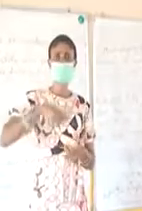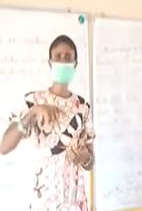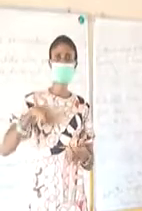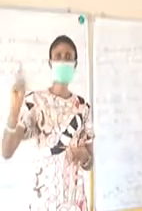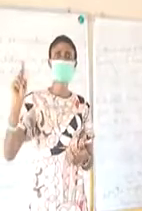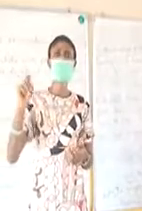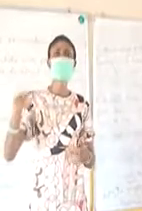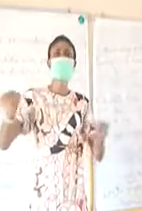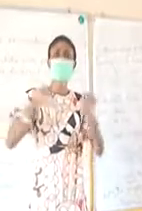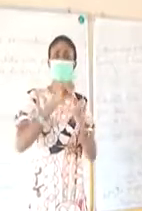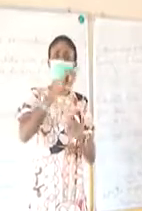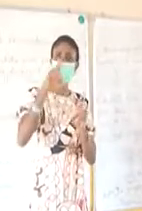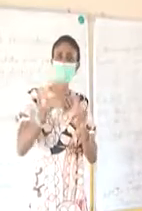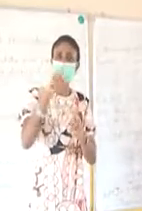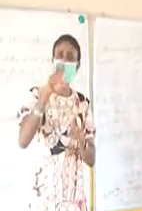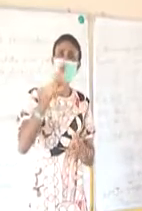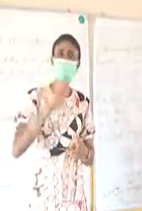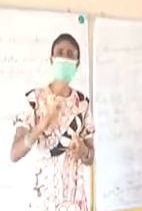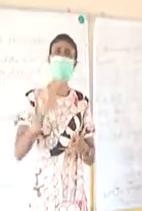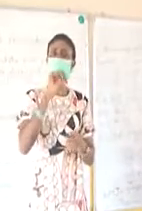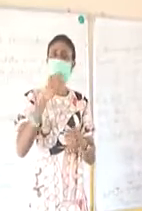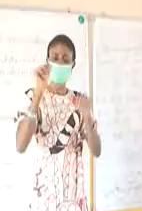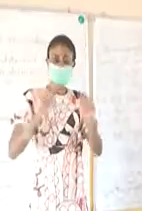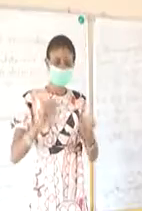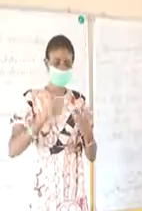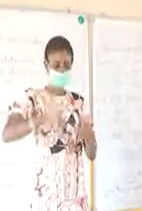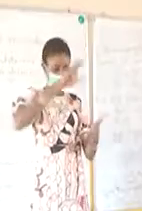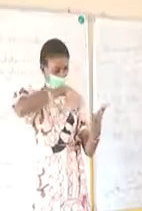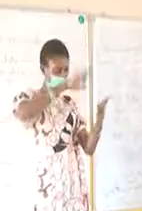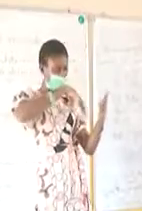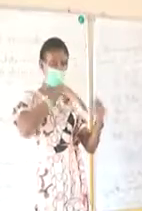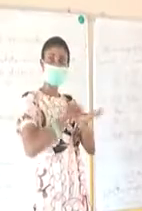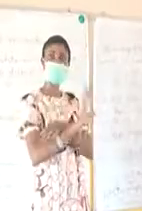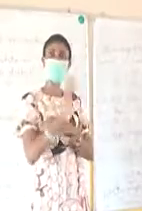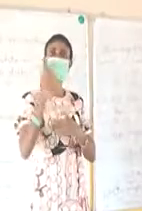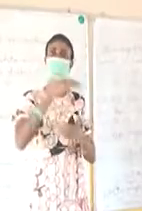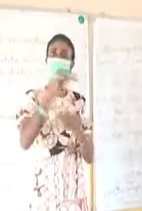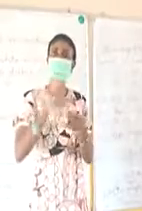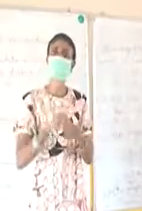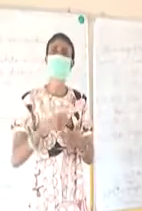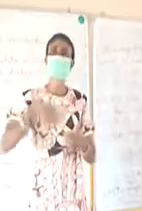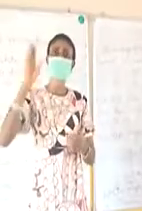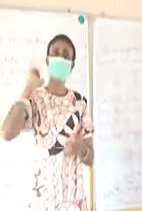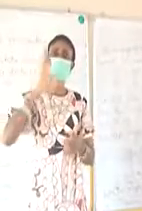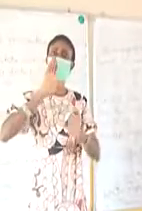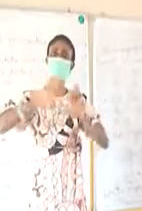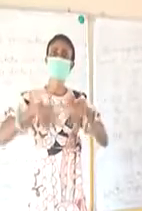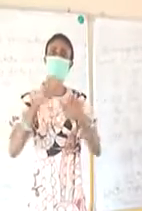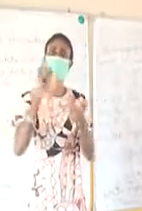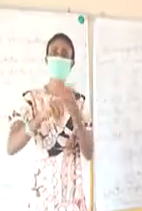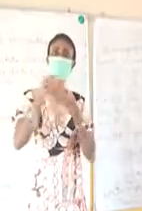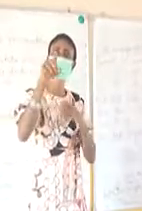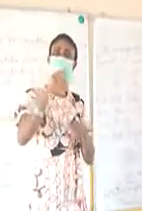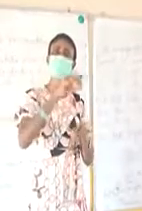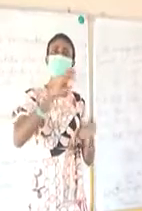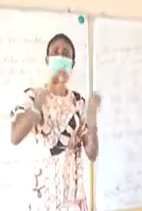Then even though you are not able to read out, the method mark will be given to you, even when your accuracy mark is